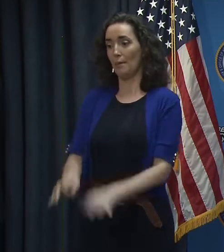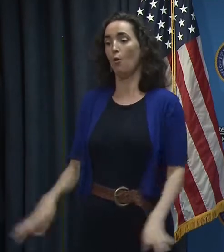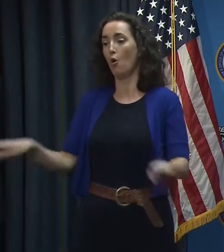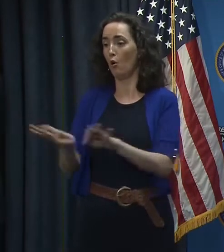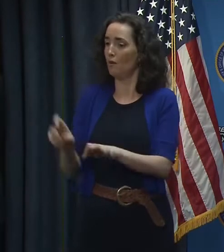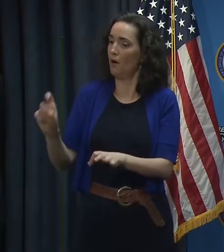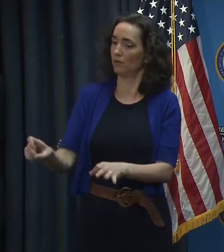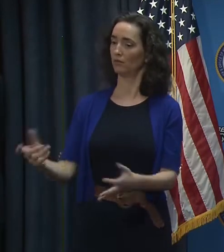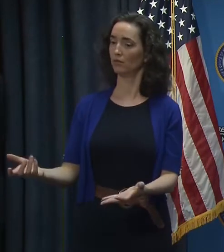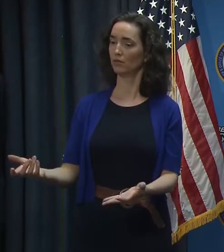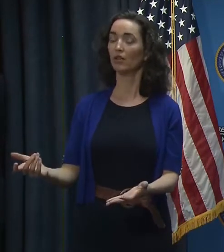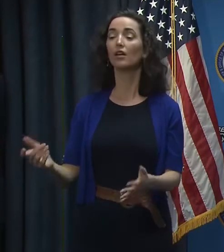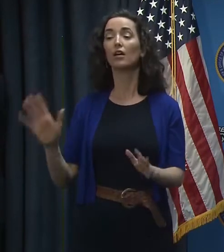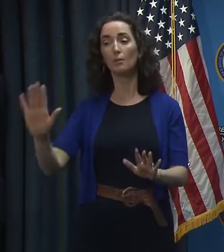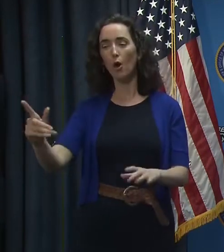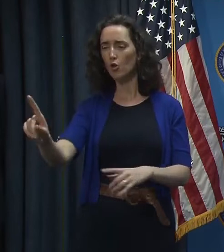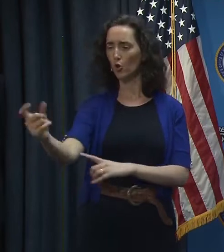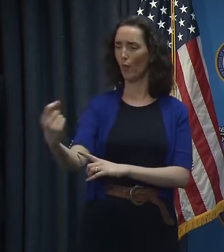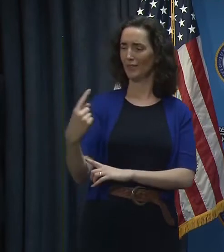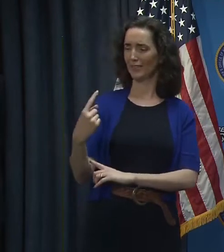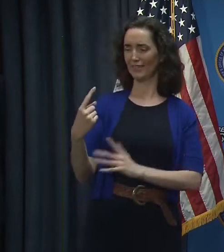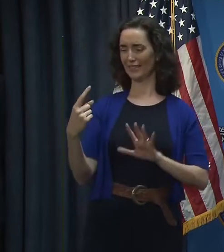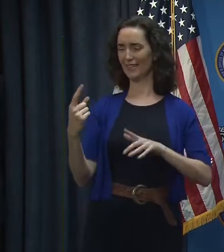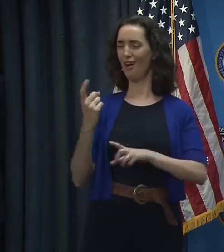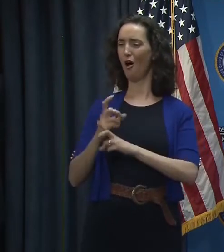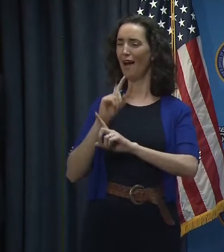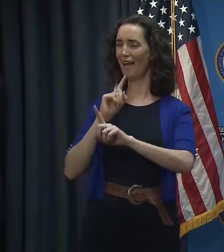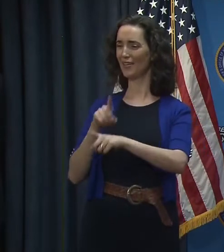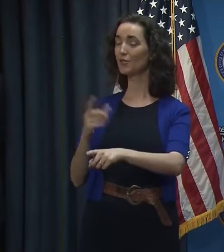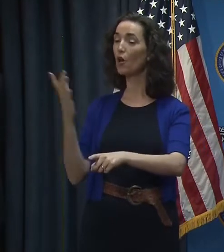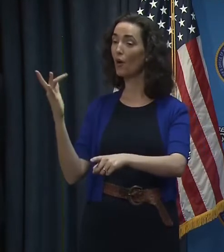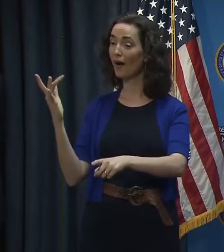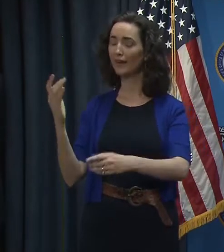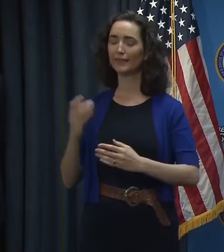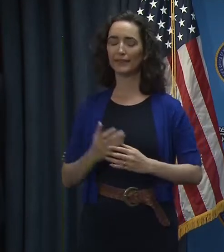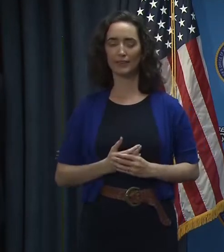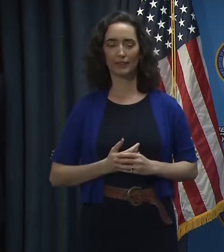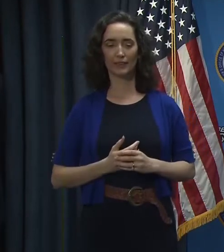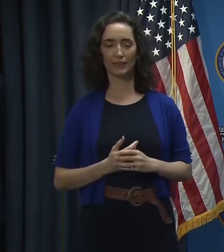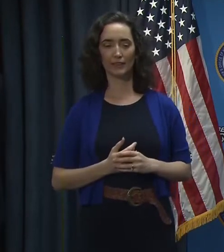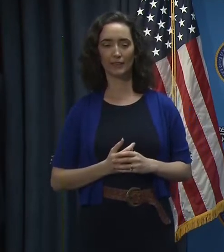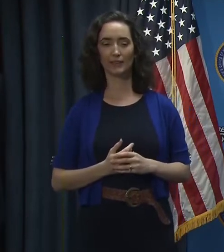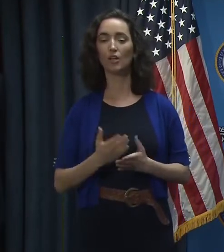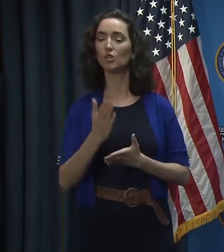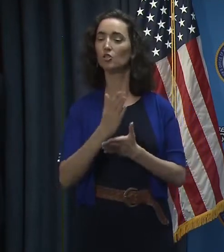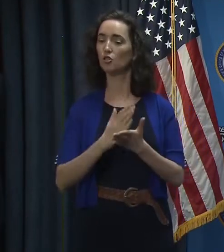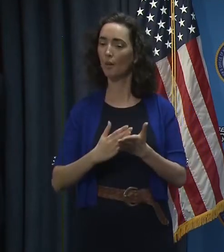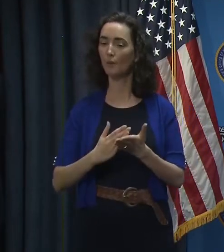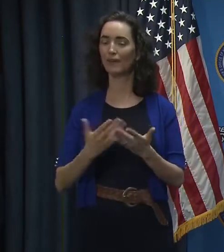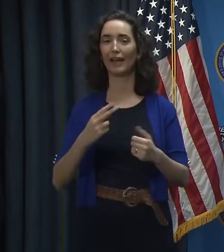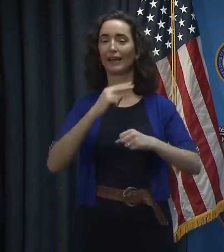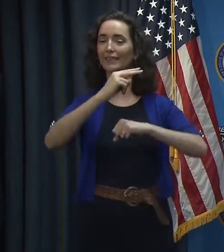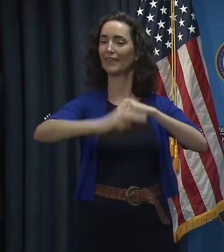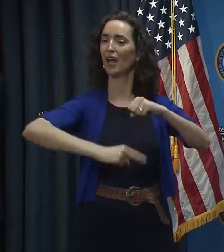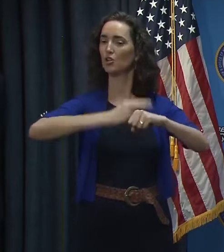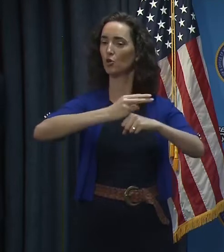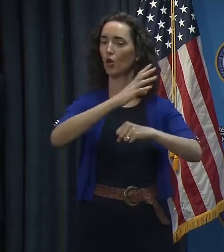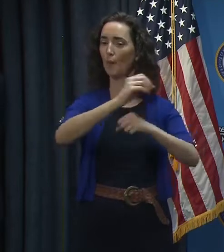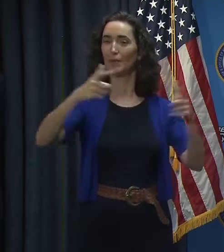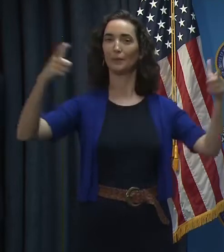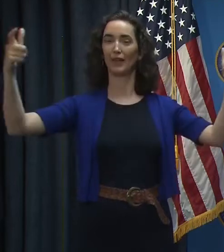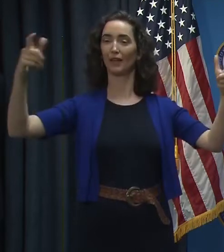Now, it's hard for me to answer your question because what I know is there are some national chains, for example, that have made decisions in